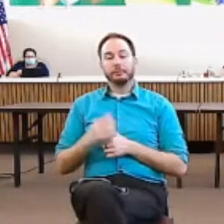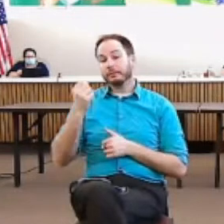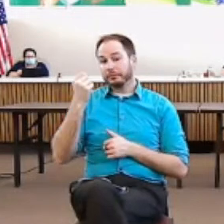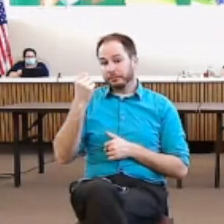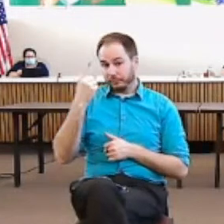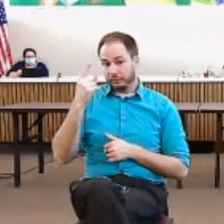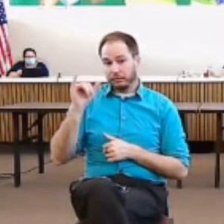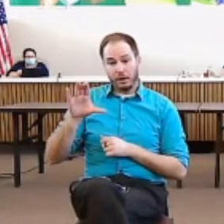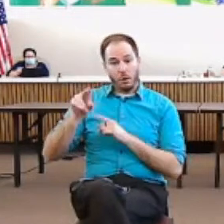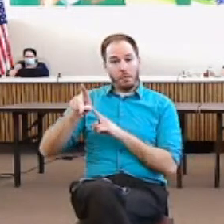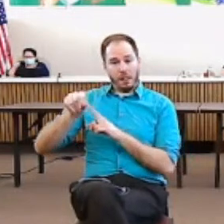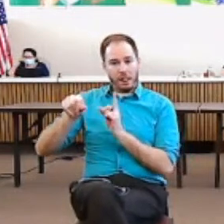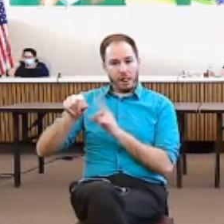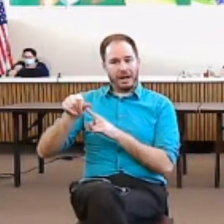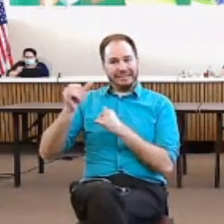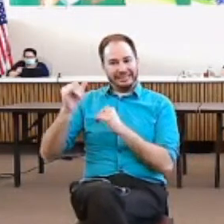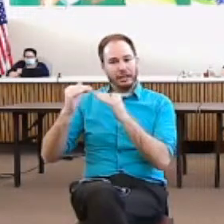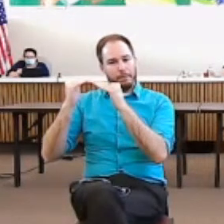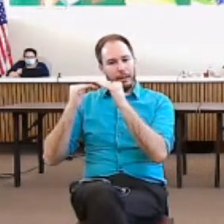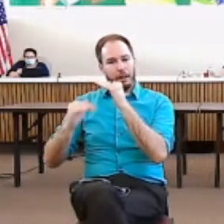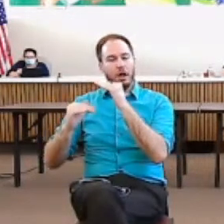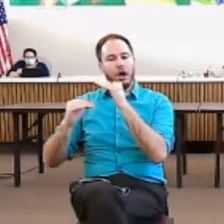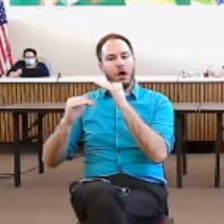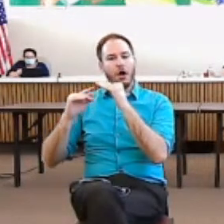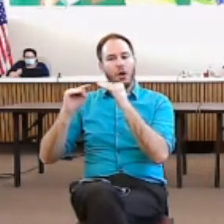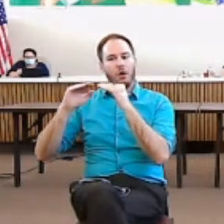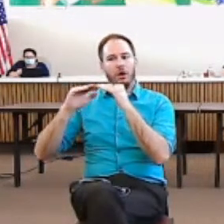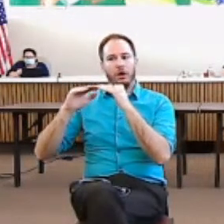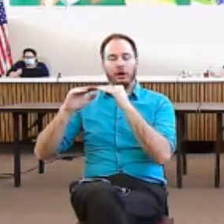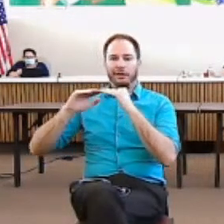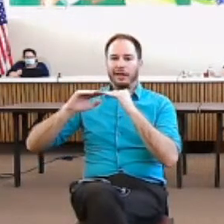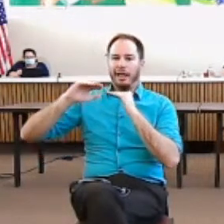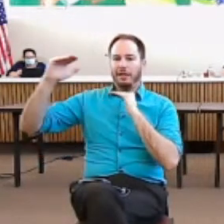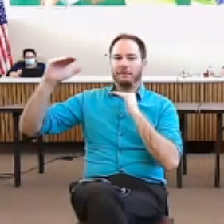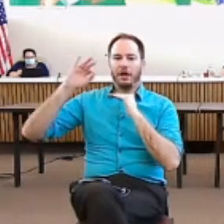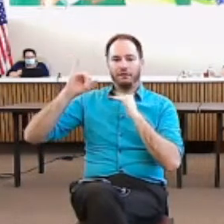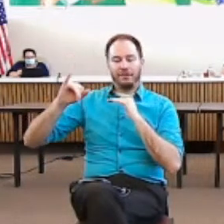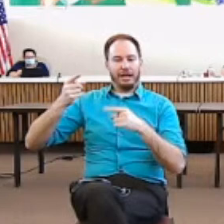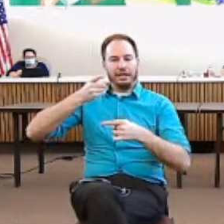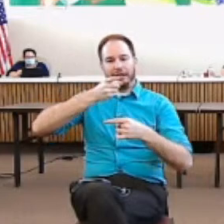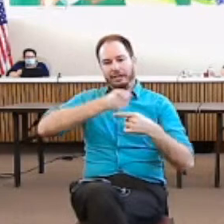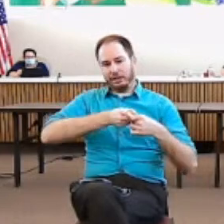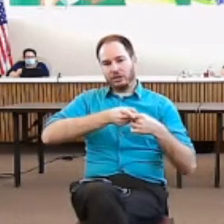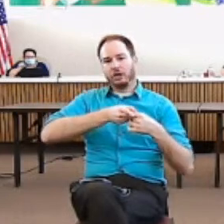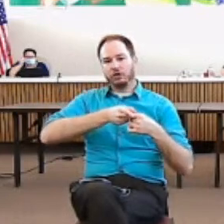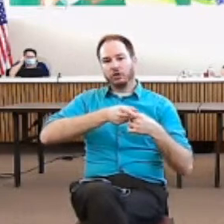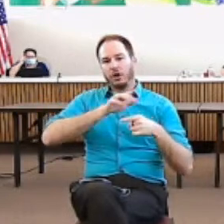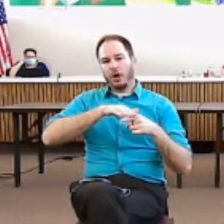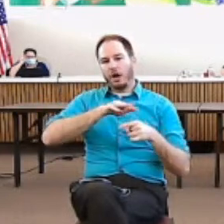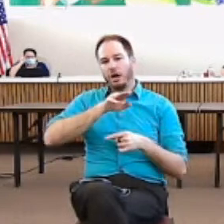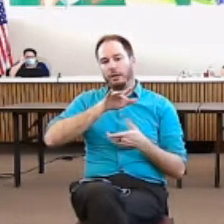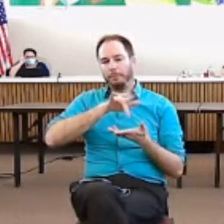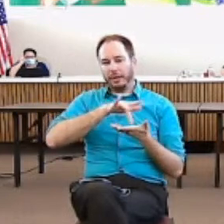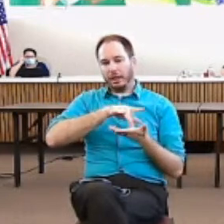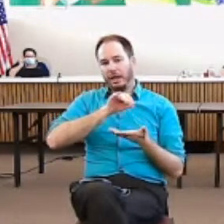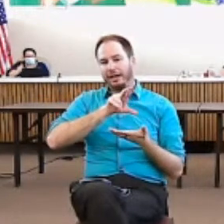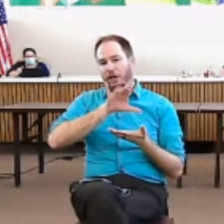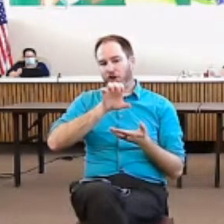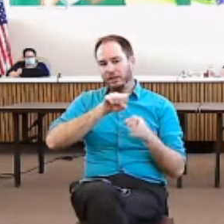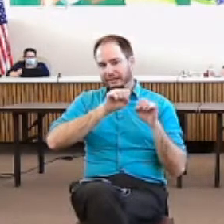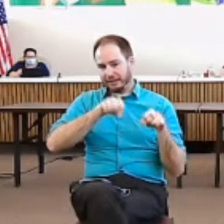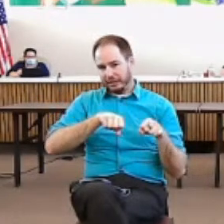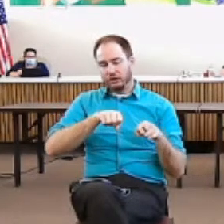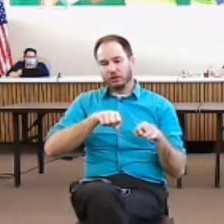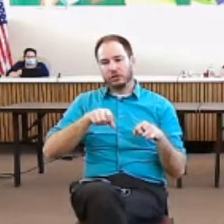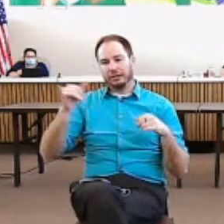so, that cupola is still below the elevation of the intersection of Middle Road and Erie Station Road.